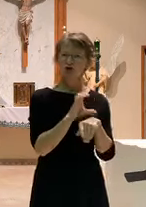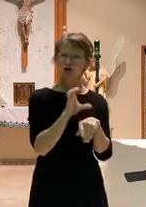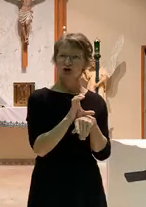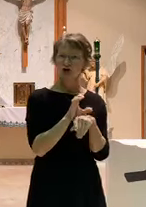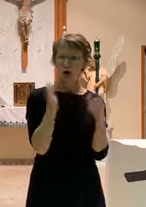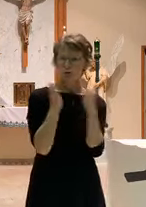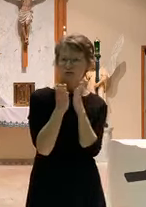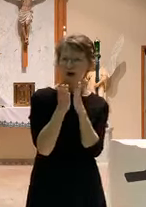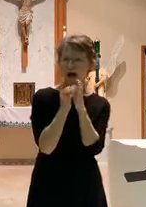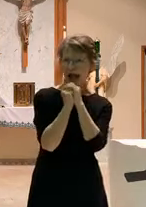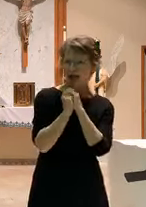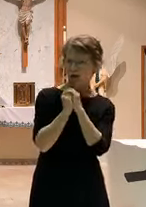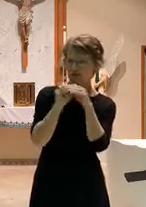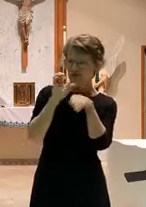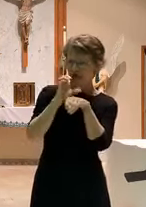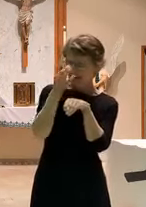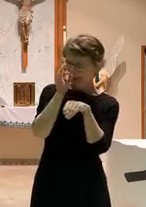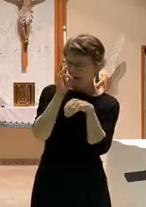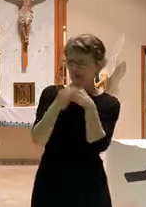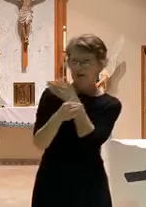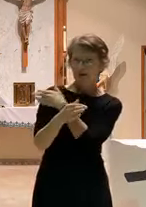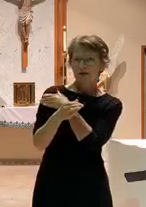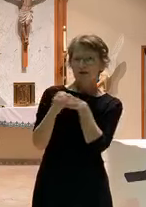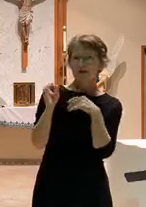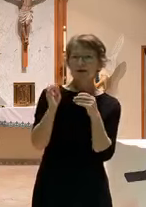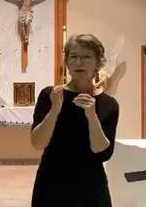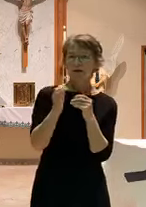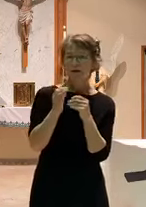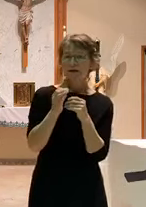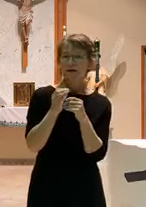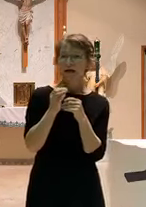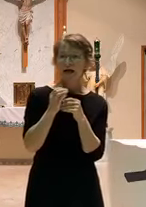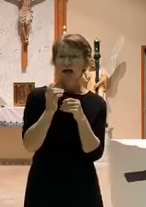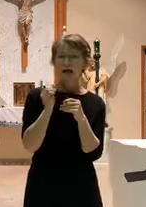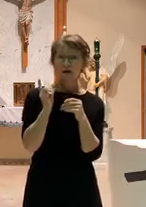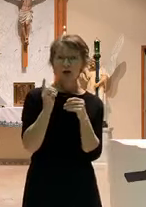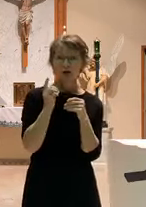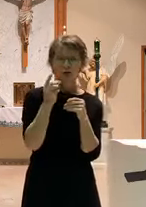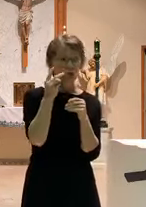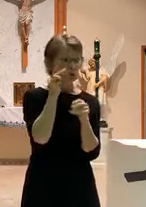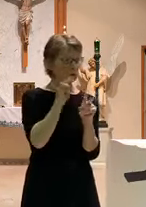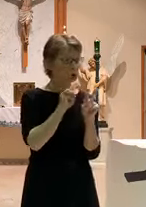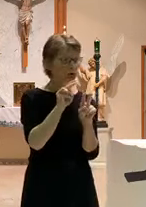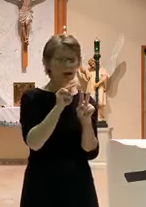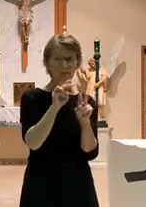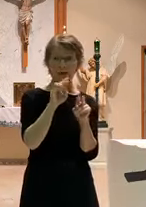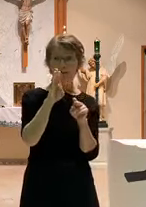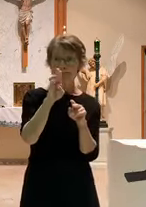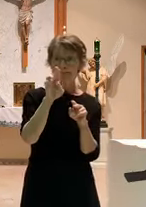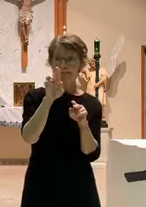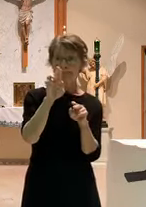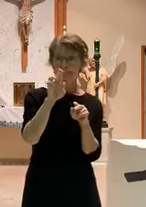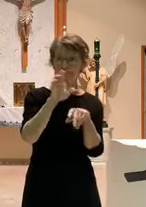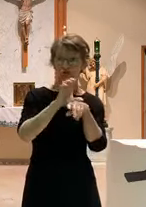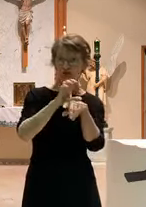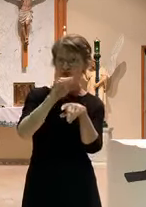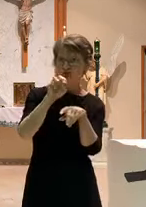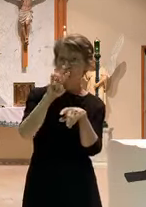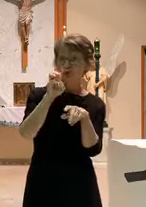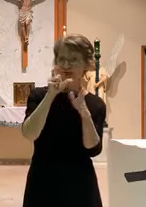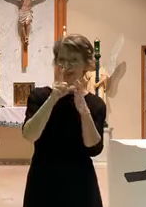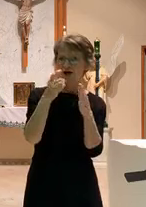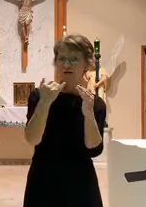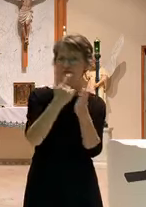our Adoration Chapel located right behind me. Take a look in the bulletin this week and ask yourself